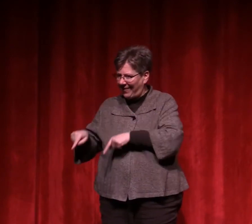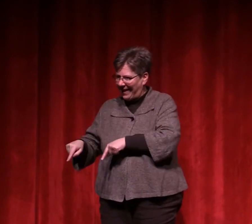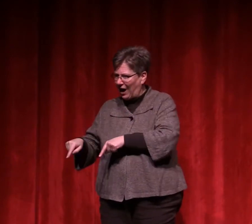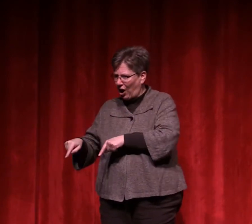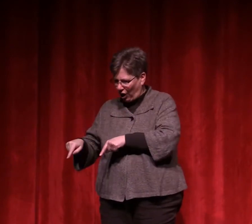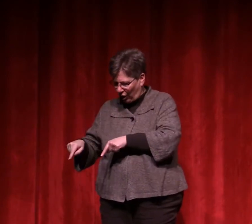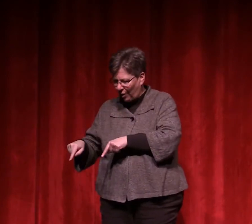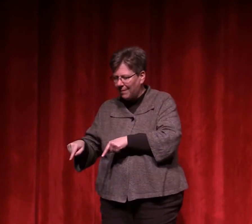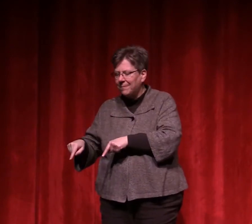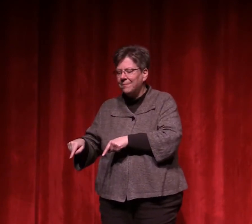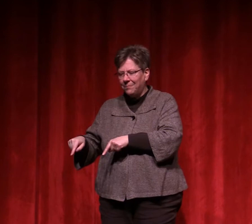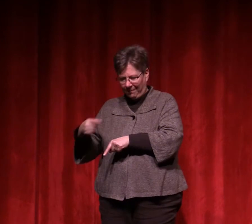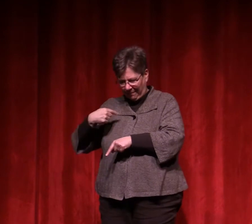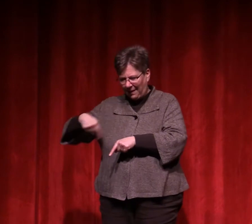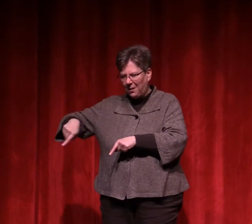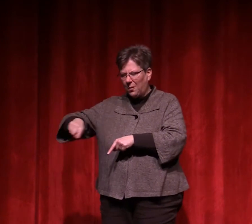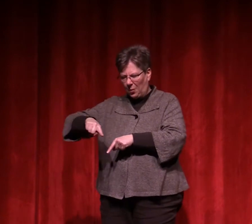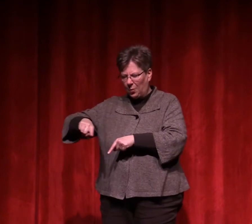were the long-term